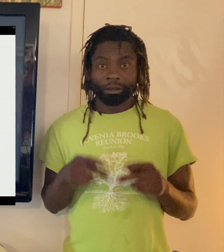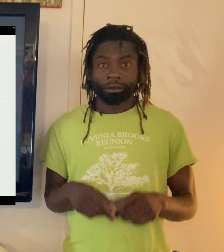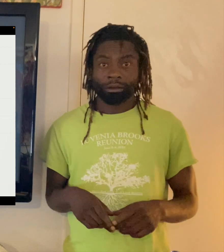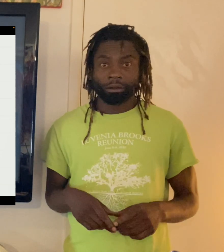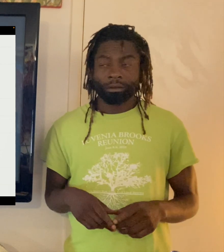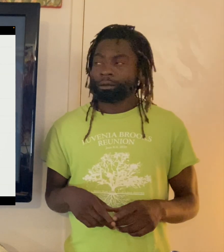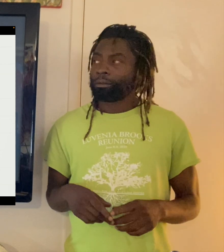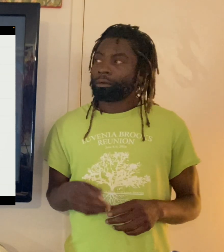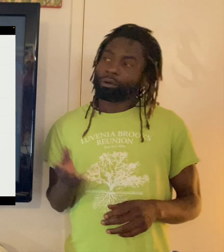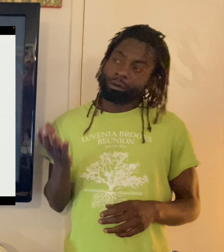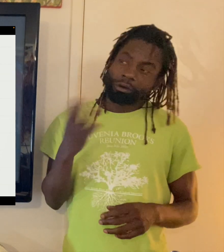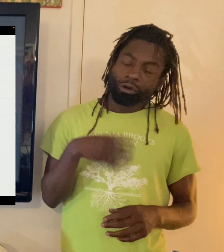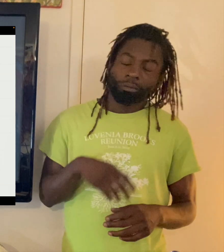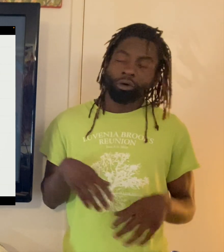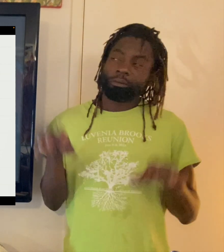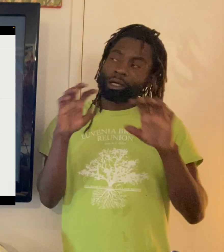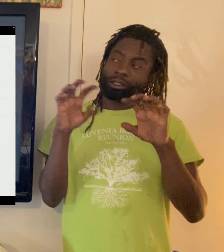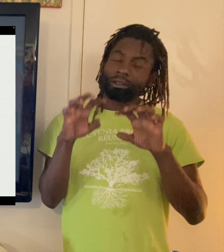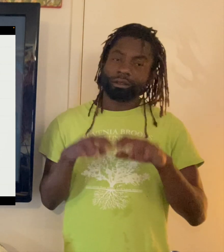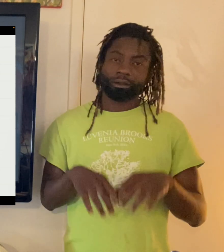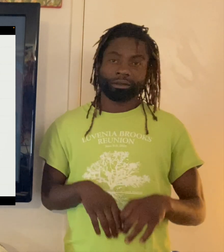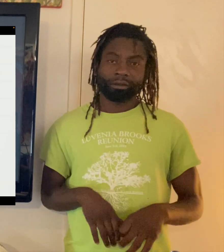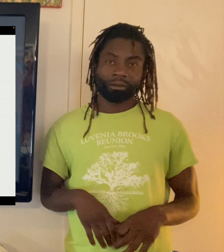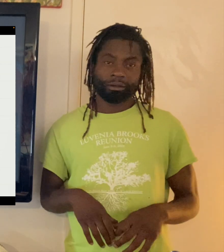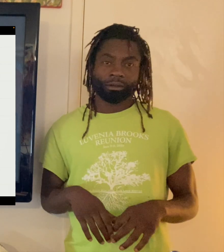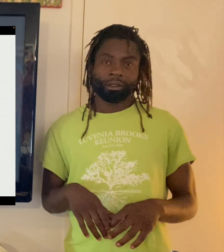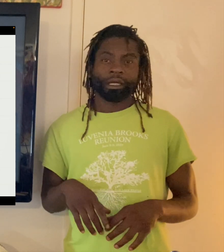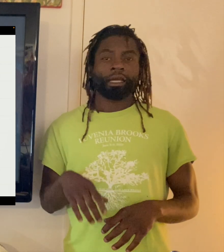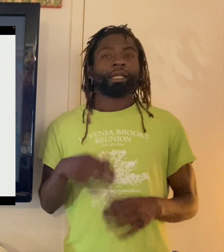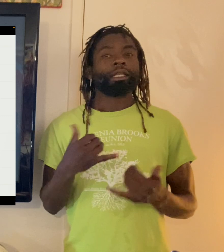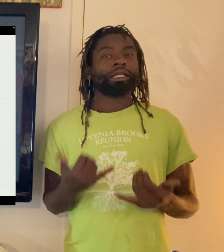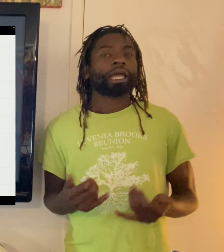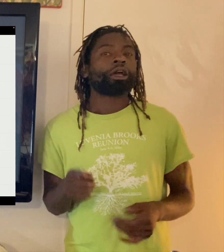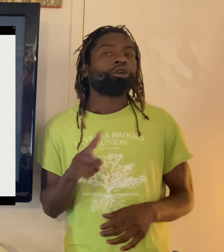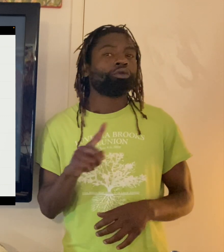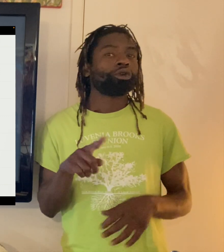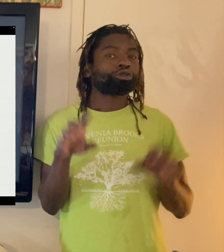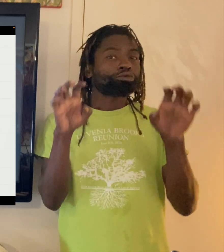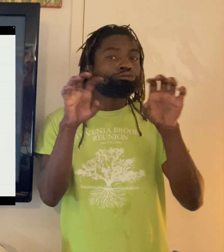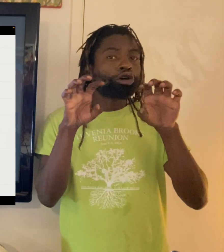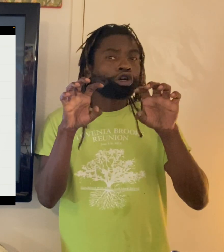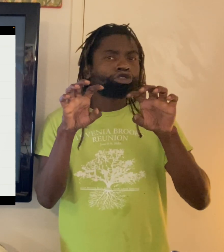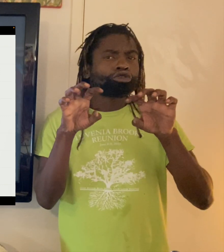Okay, you can come on out, monster. Now, where is the monster?